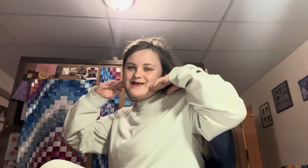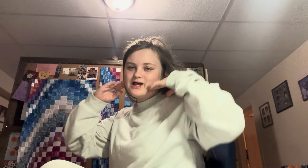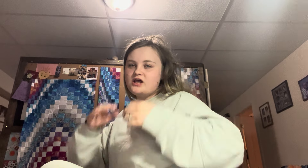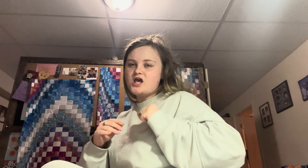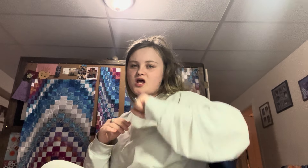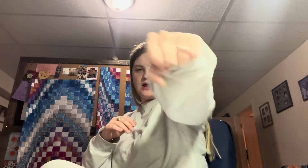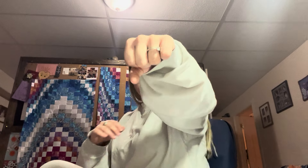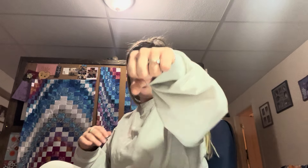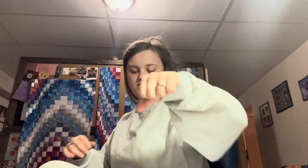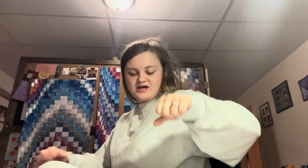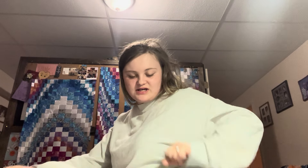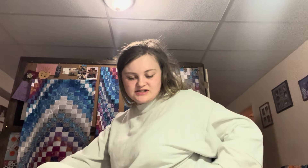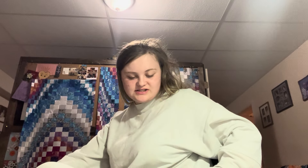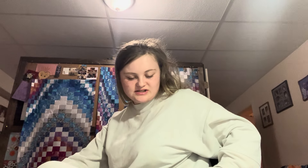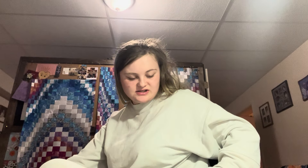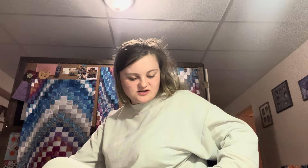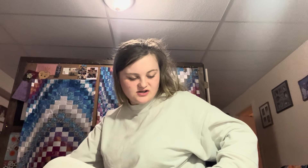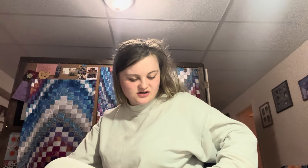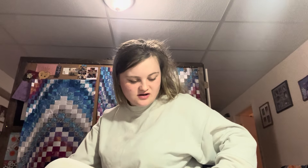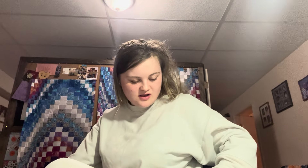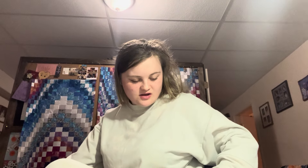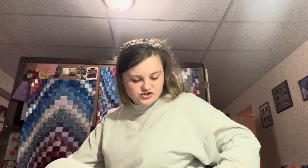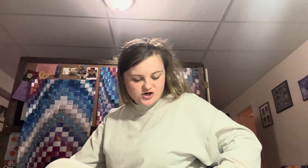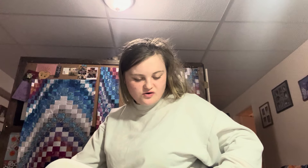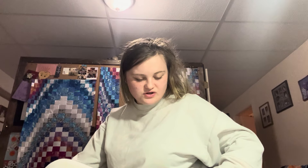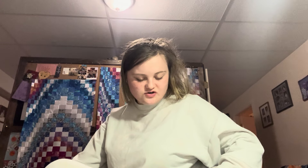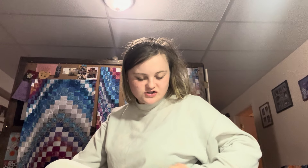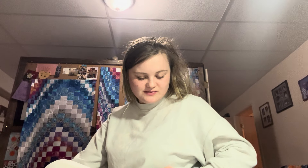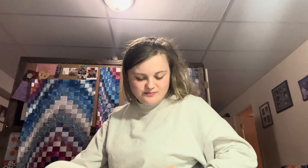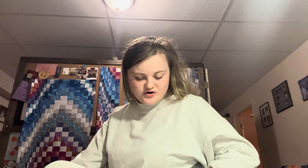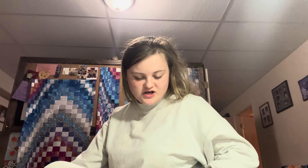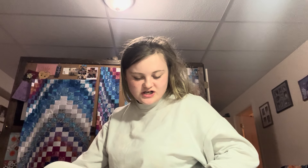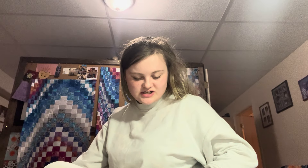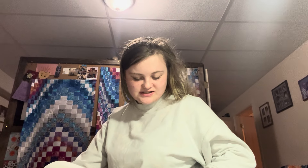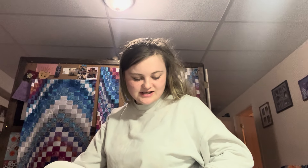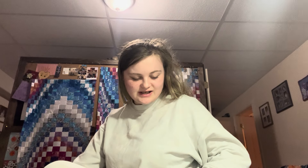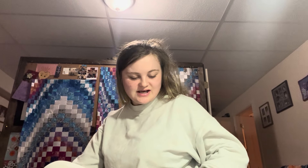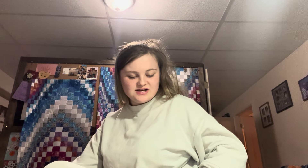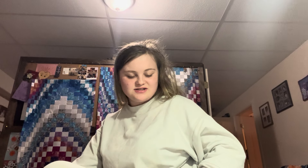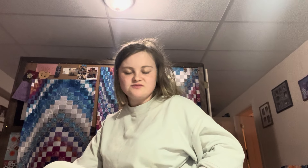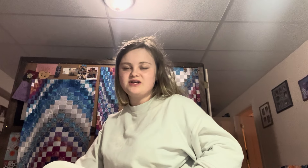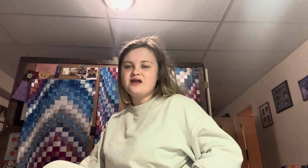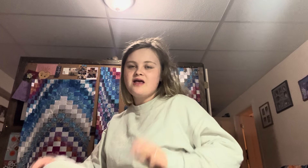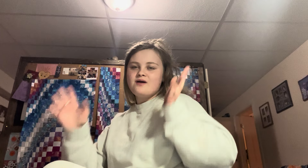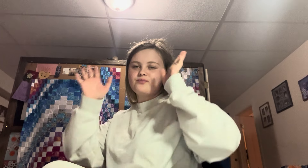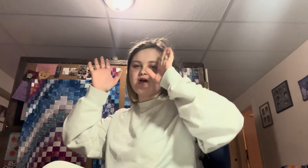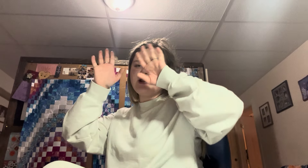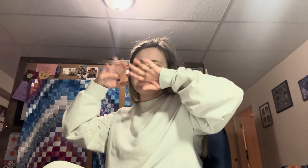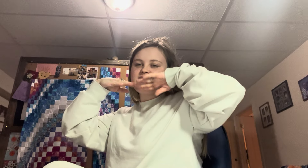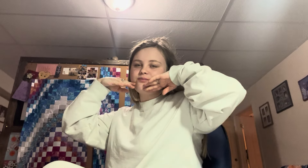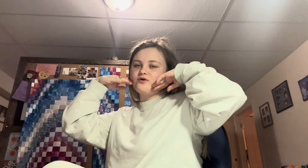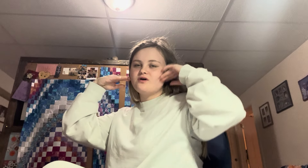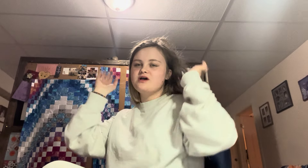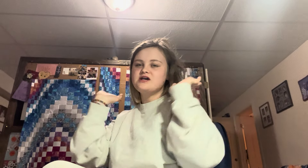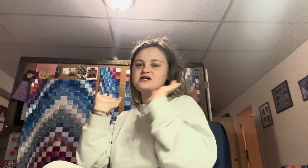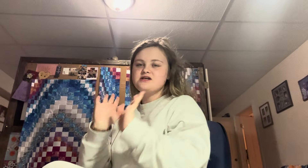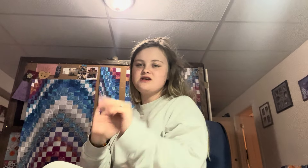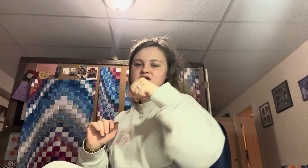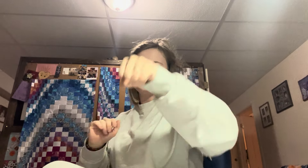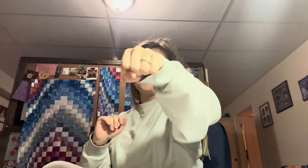Pretty like poison. Don't use my prettiness against me. Pretty like